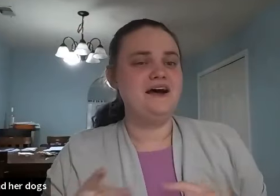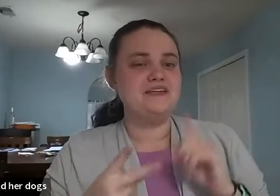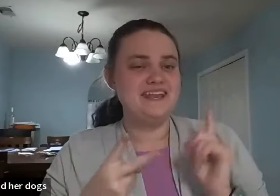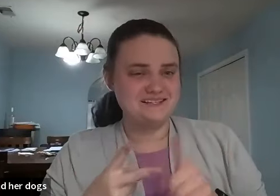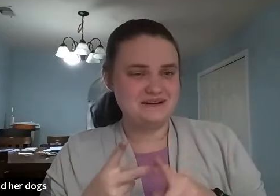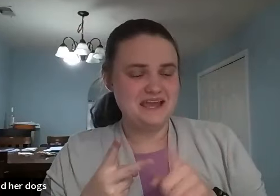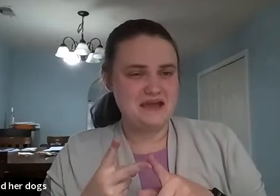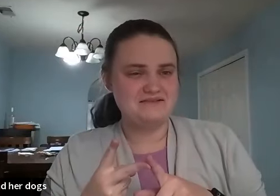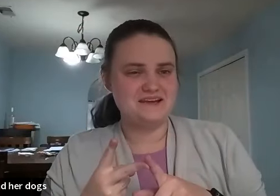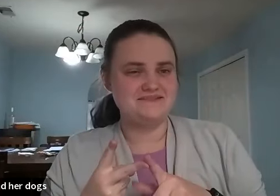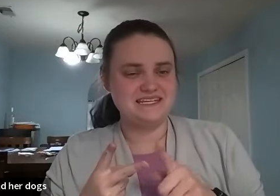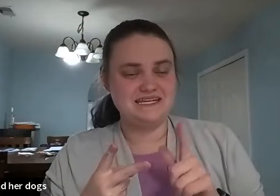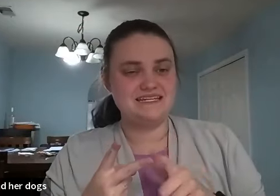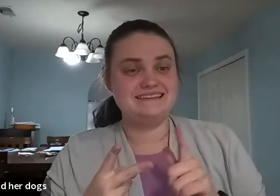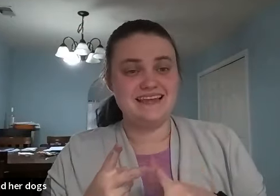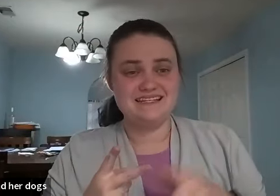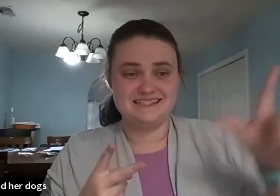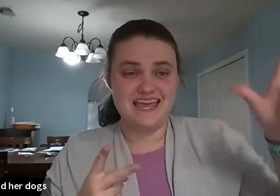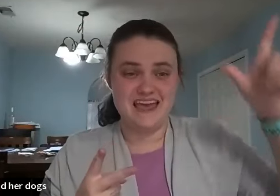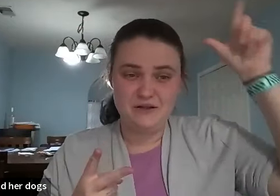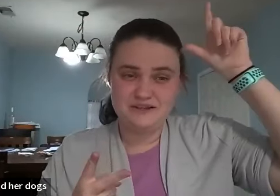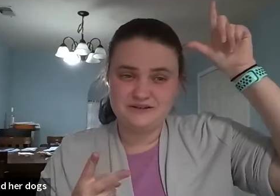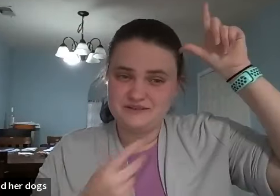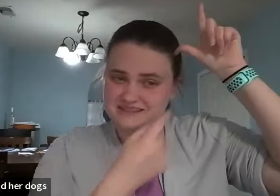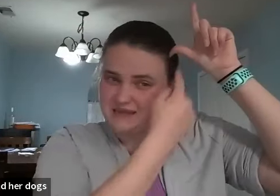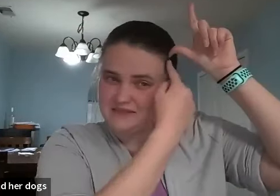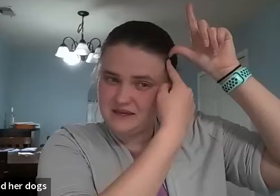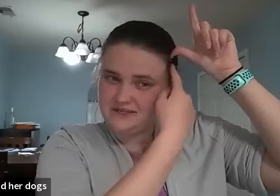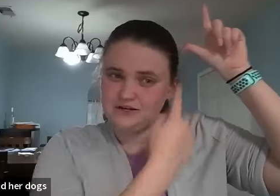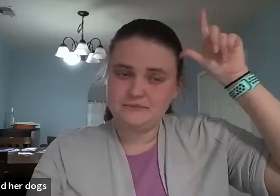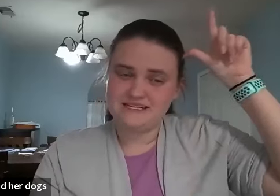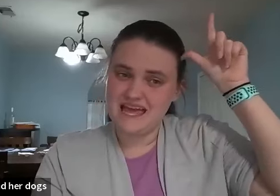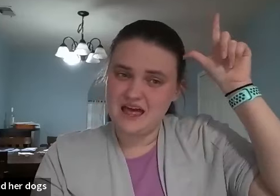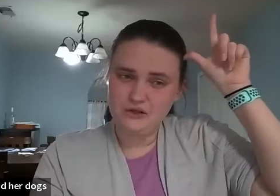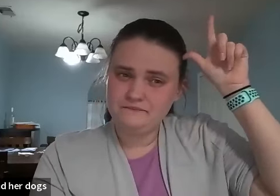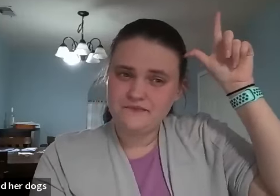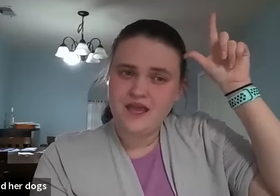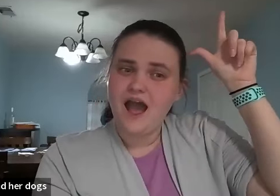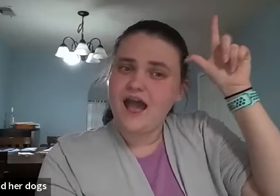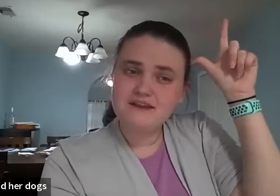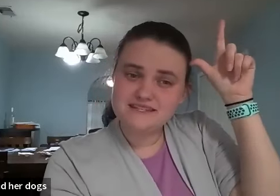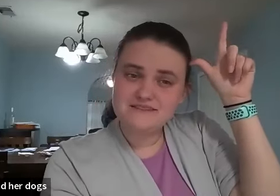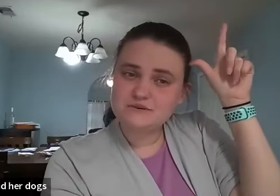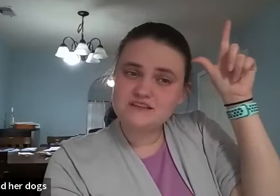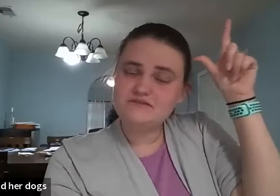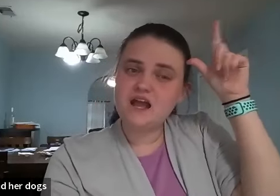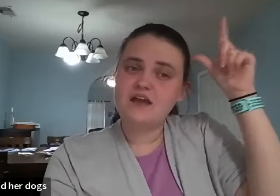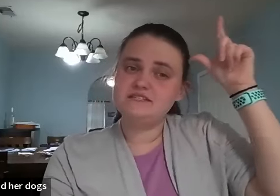The next one I have that I've seen is lettuce, is the L. You do the same. It's up here, but it's L. I've not seen this one as often. I've seen